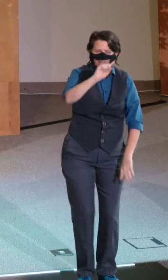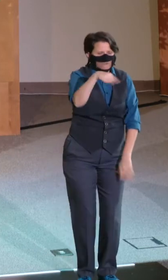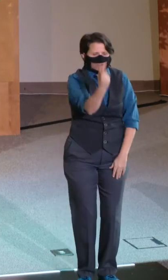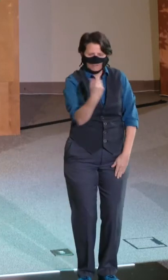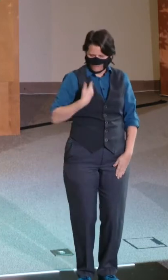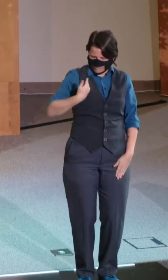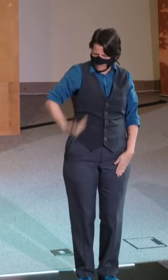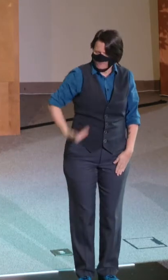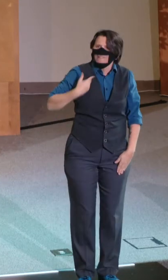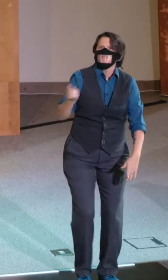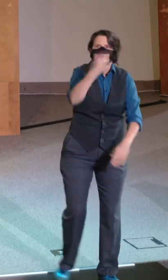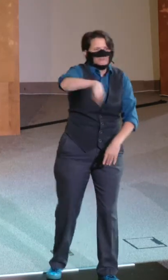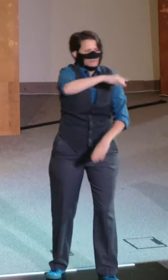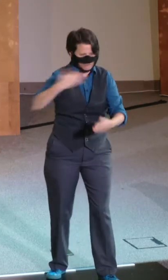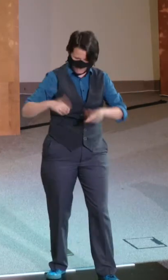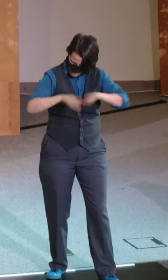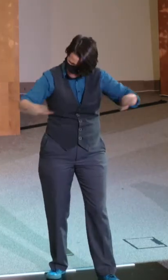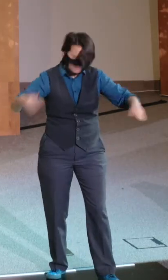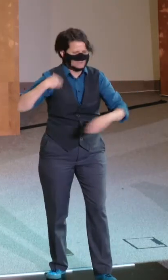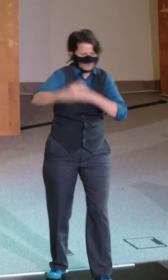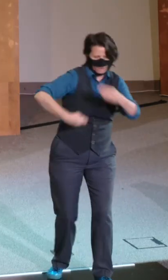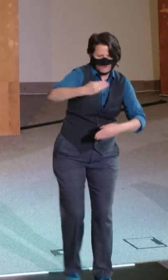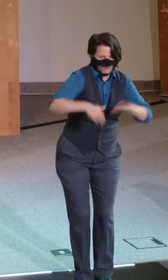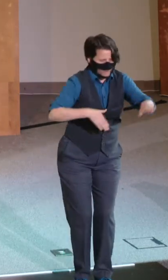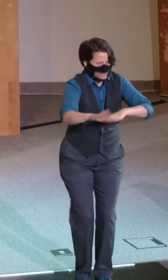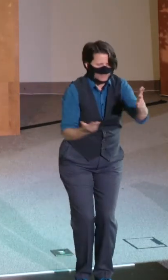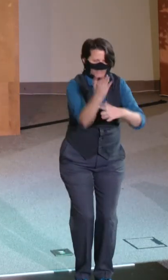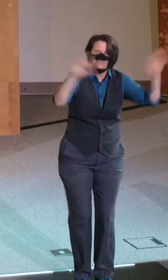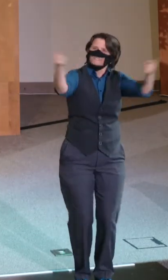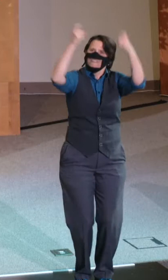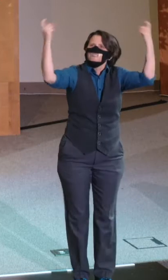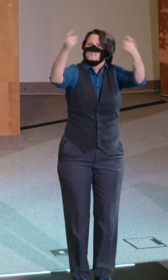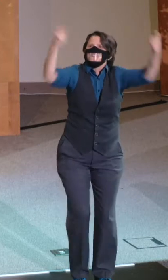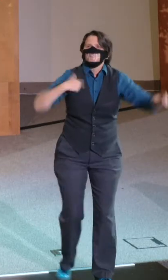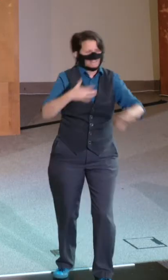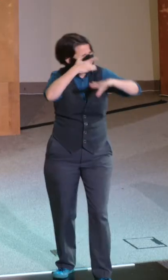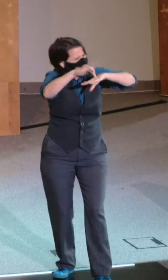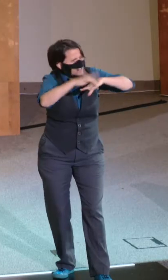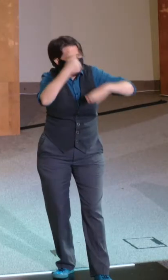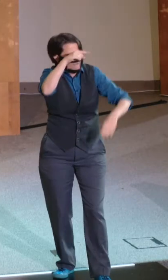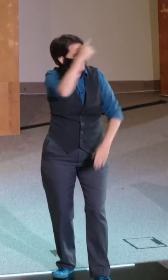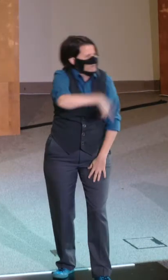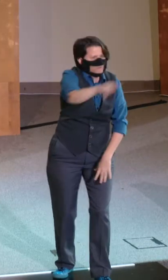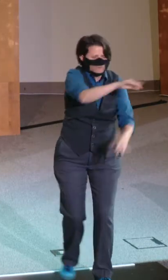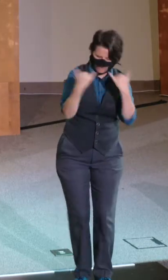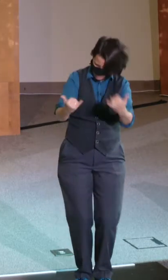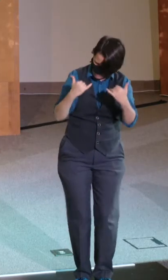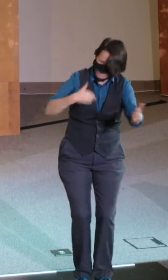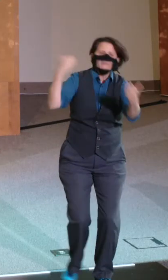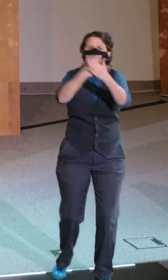Debts are canceled and your children walk in victory. It's all available to you right now. Wait and see. It's a